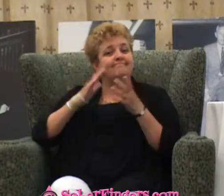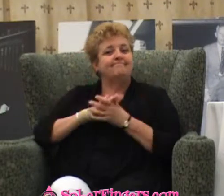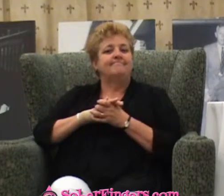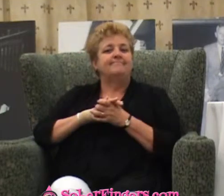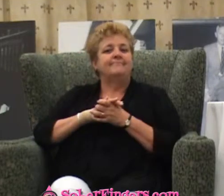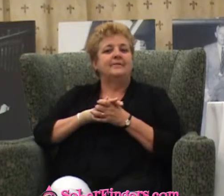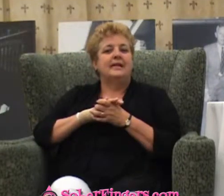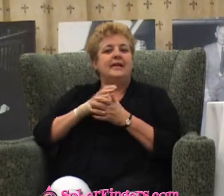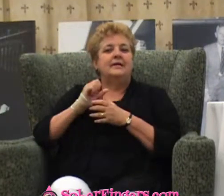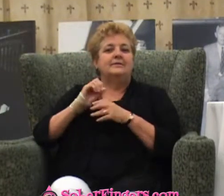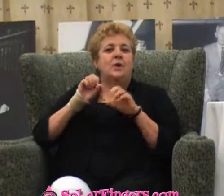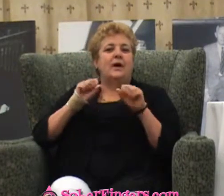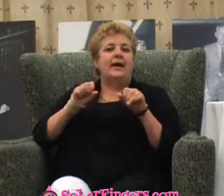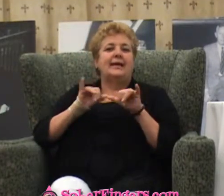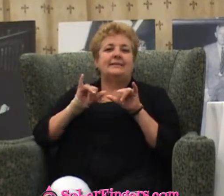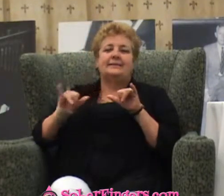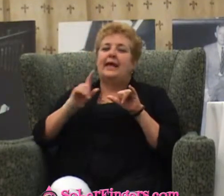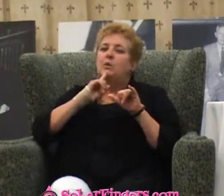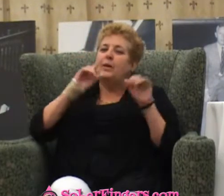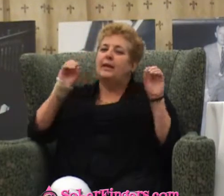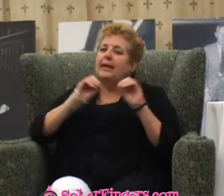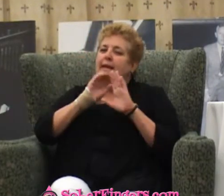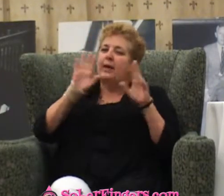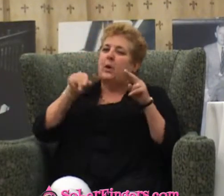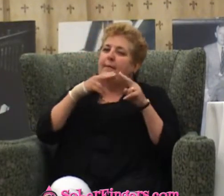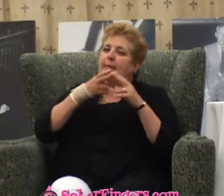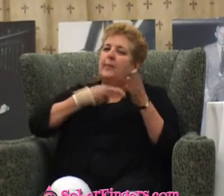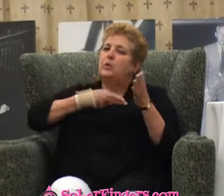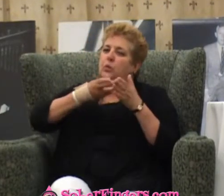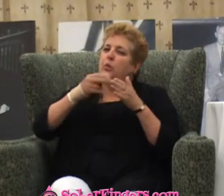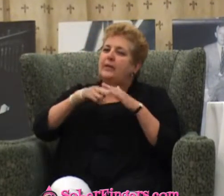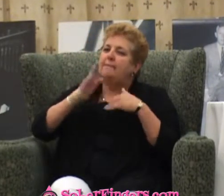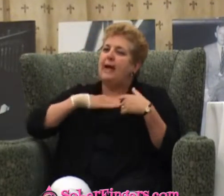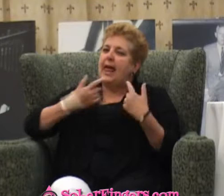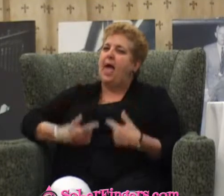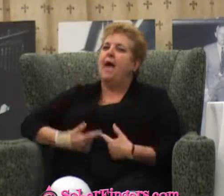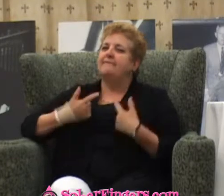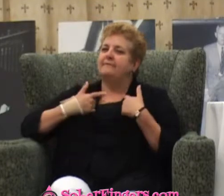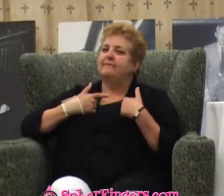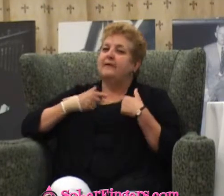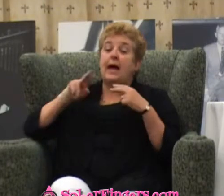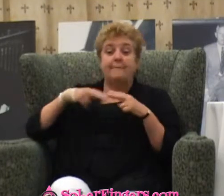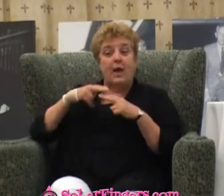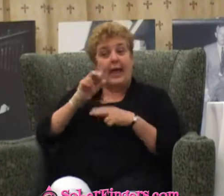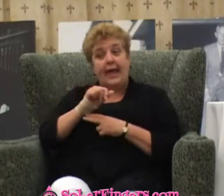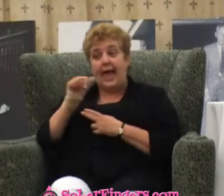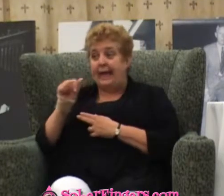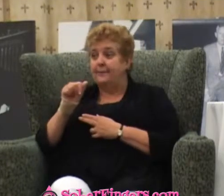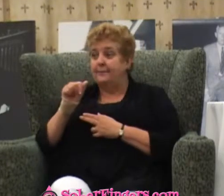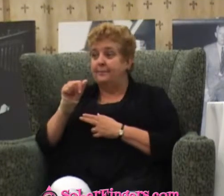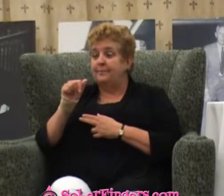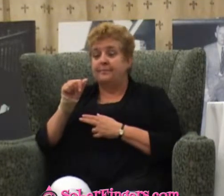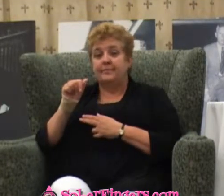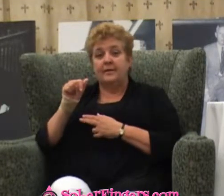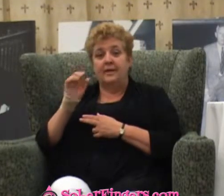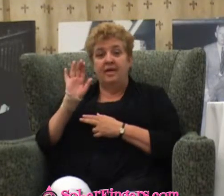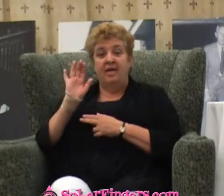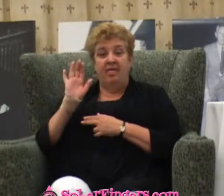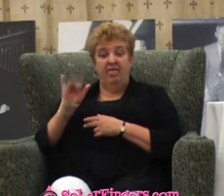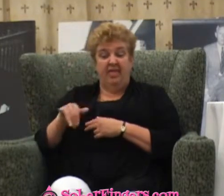So I can stay really clear on the truth in my life about Alcoholics Anonymous. You know, that victimese thing that they have, it usually starts with,